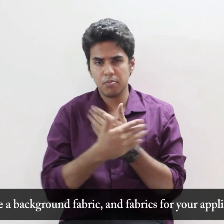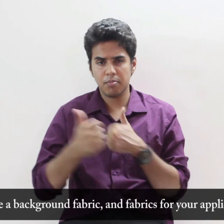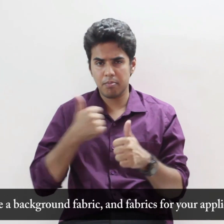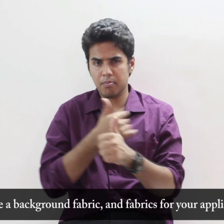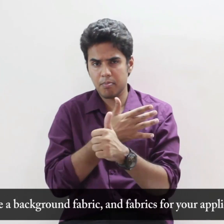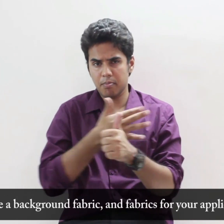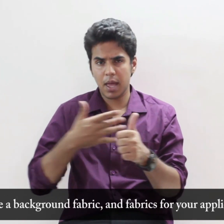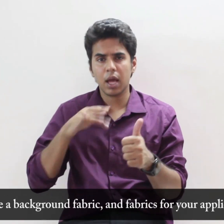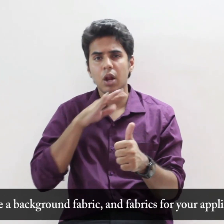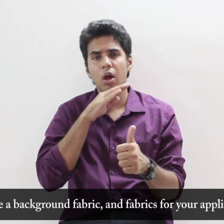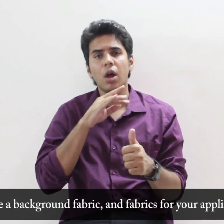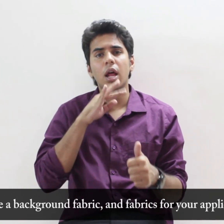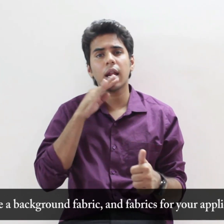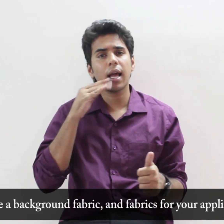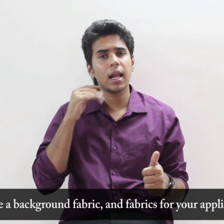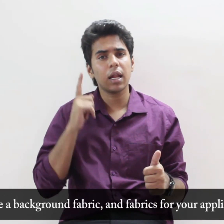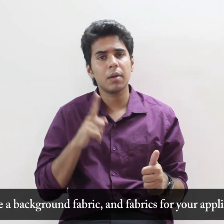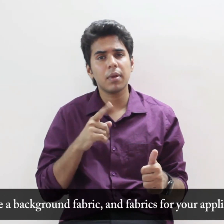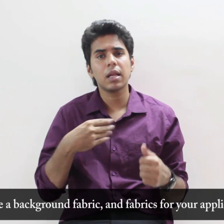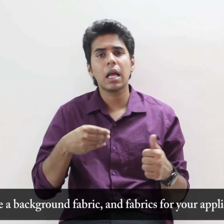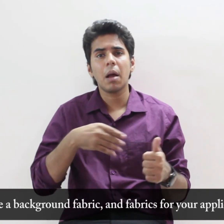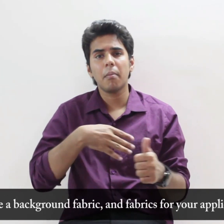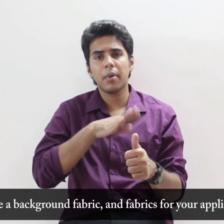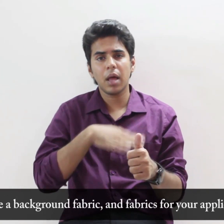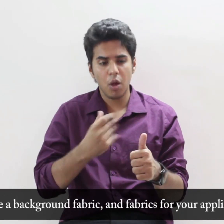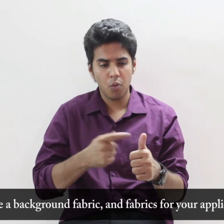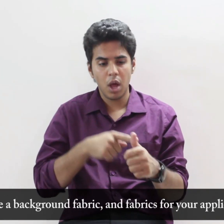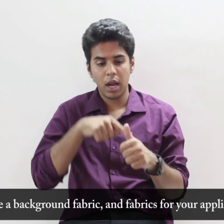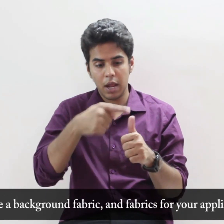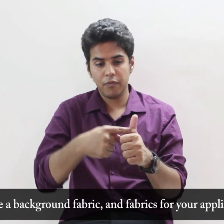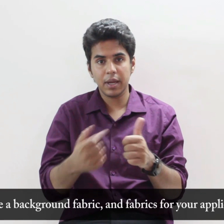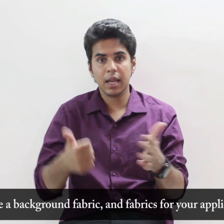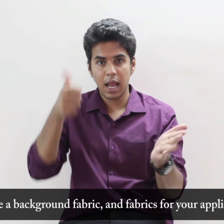choose a background fabric and fabrics for your applique pieces.